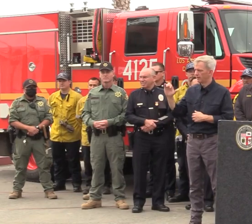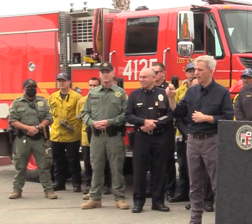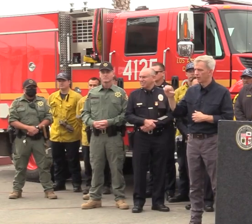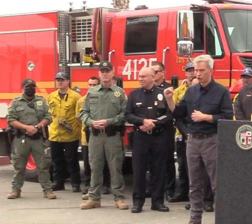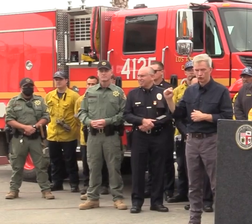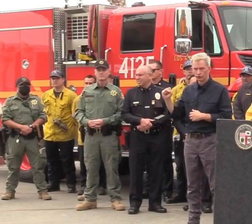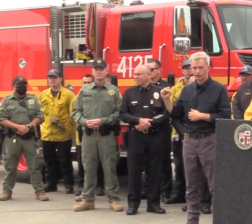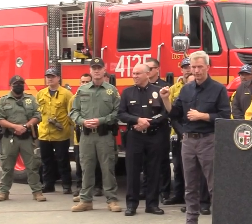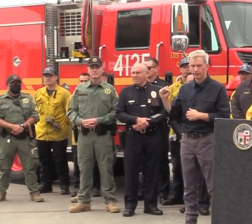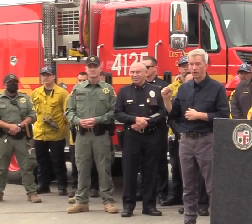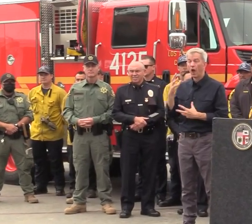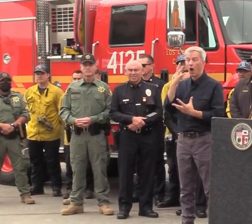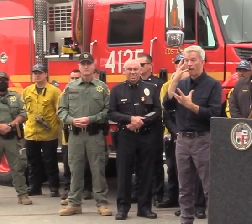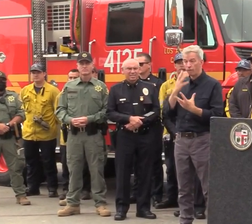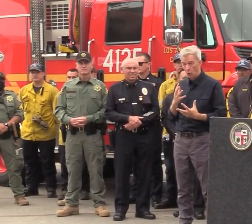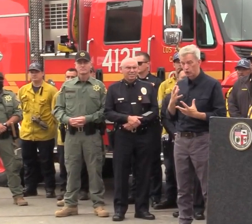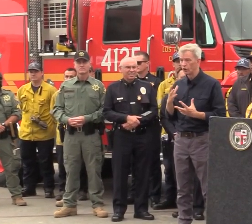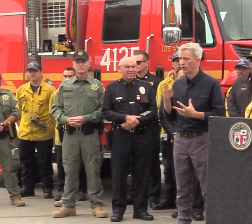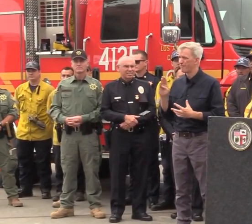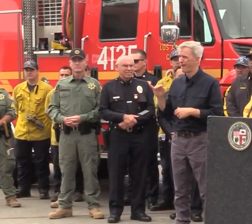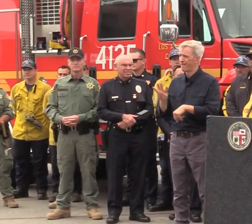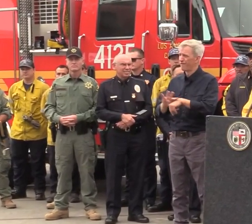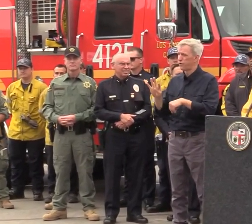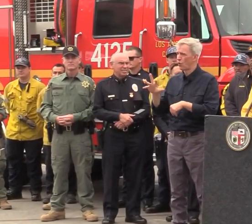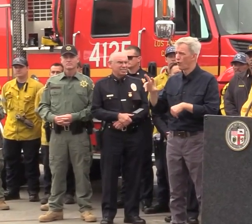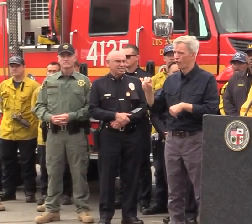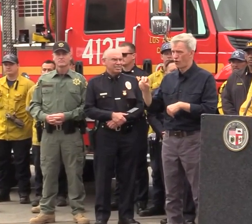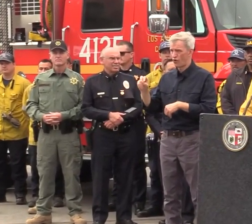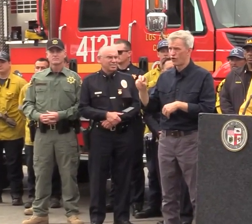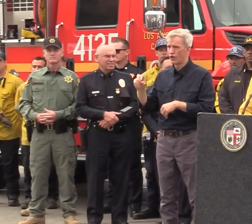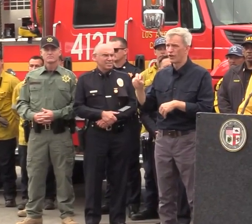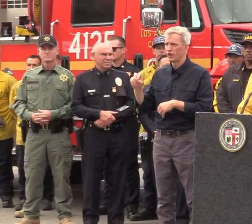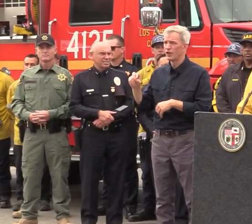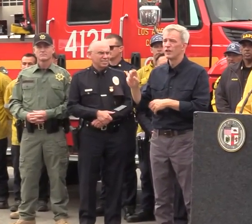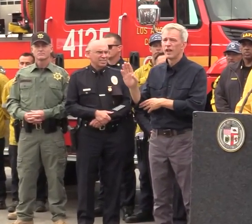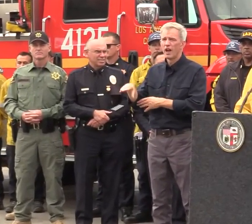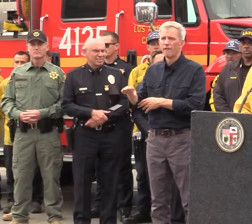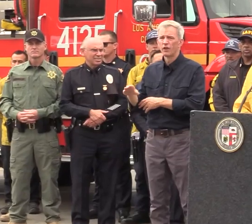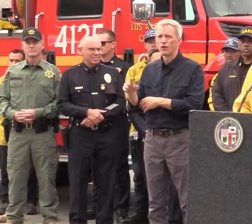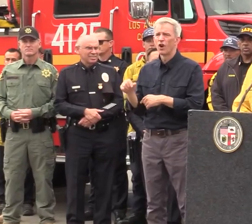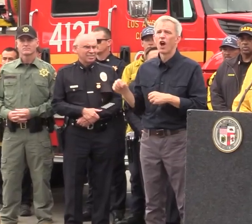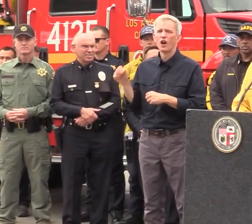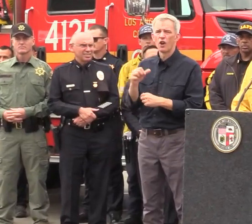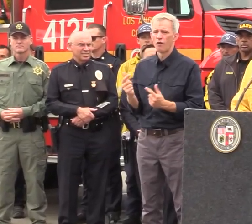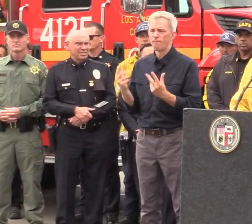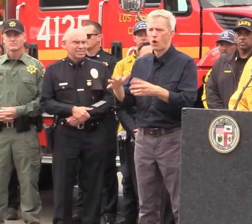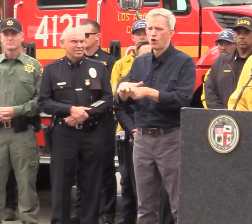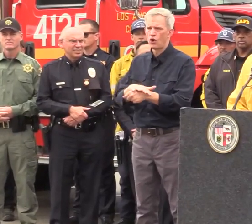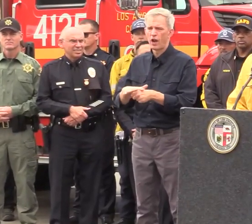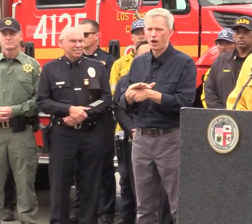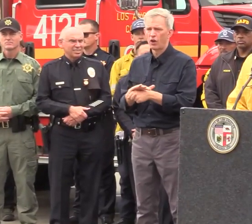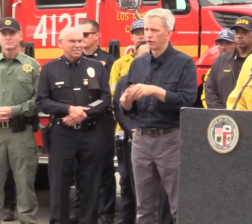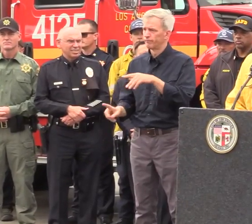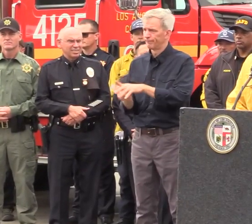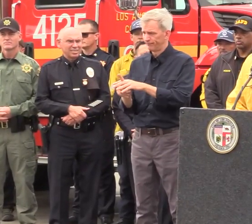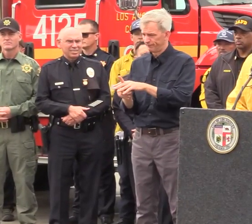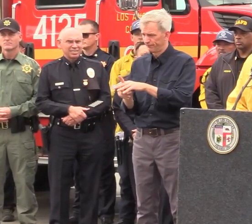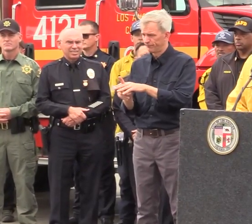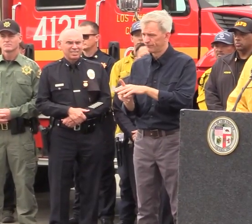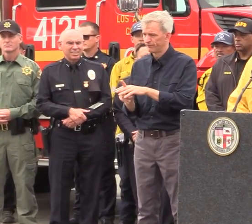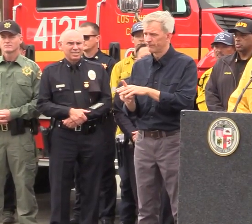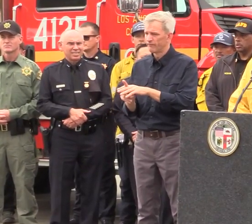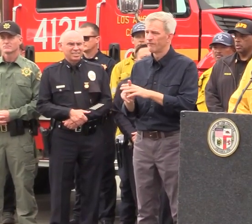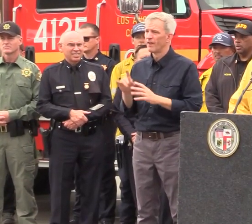Unfortunately, by 4:30 p.m., an additional burn area emerged north of the original fire.